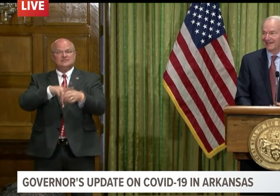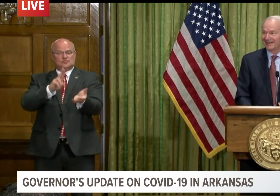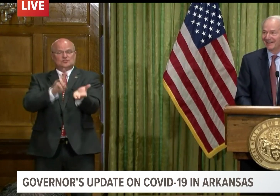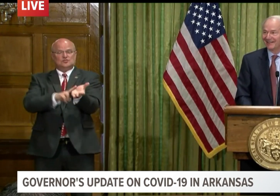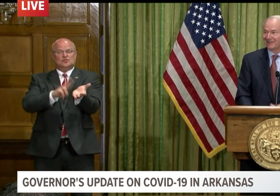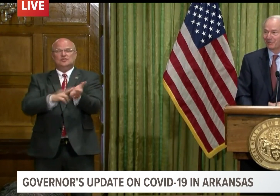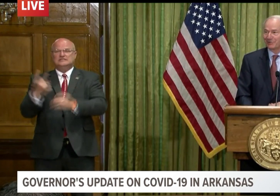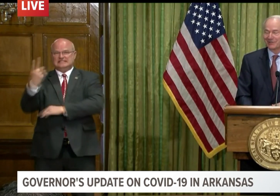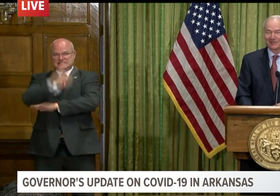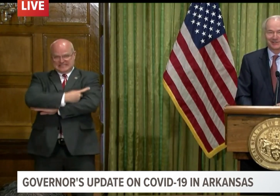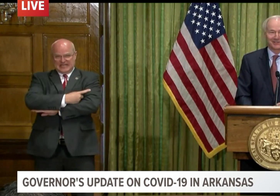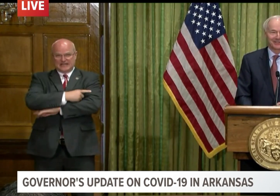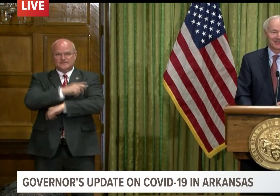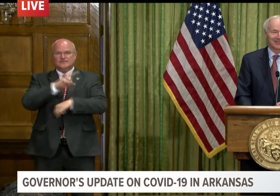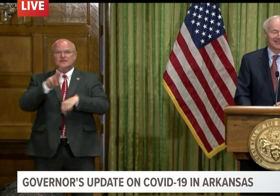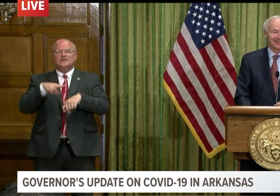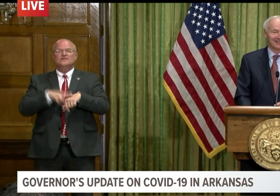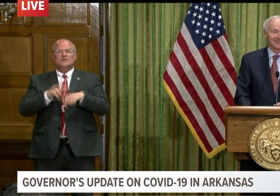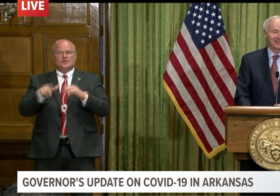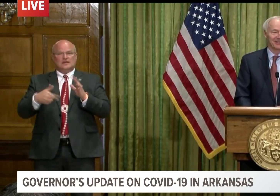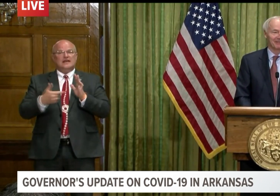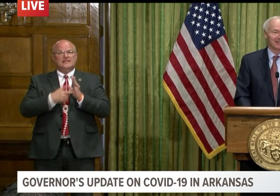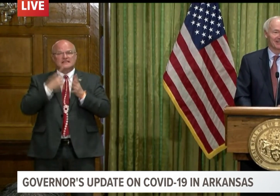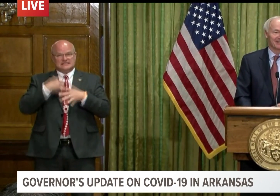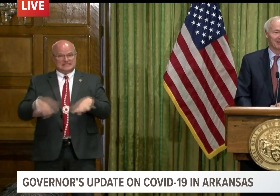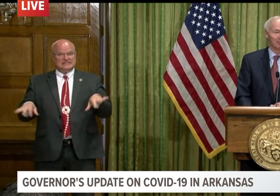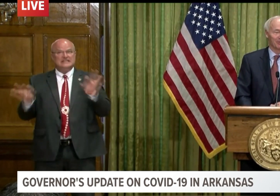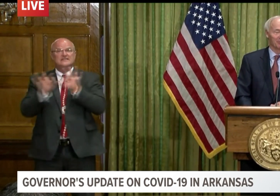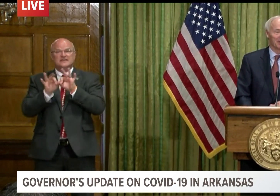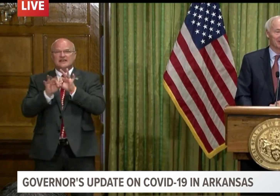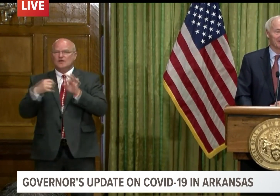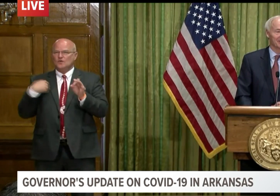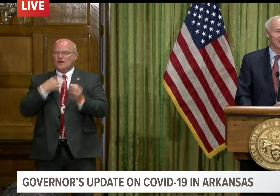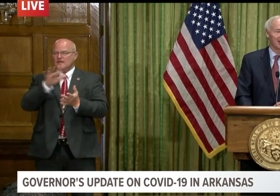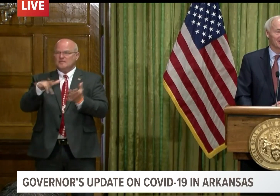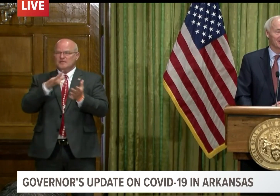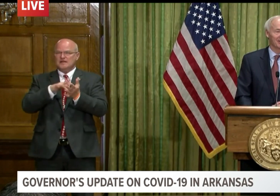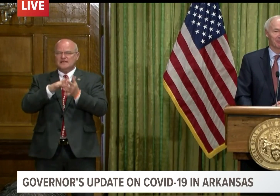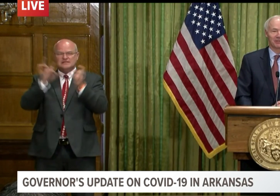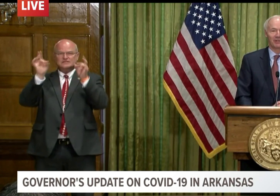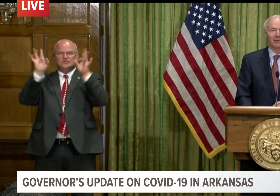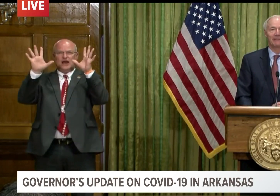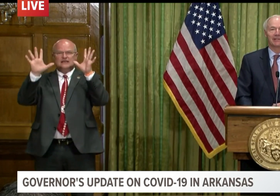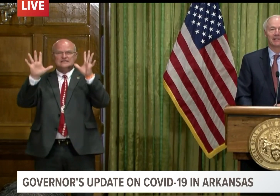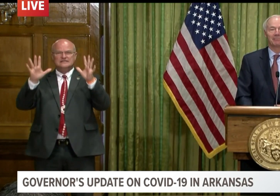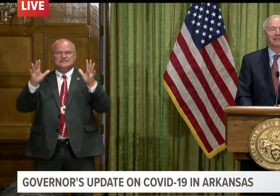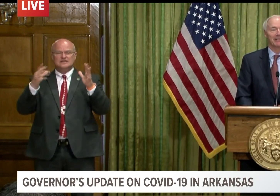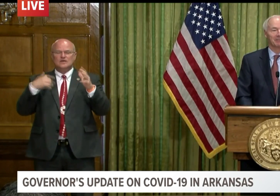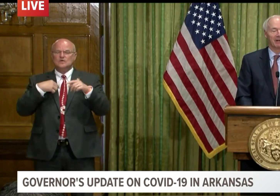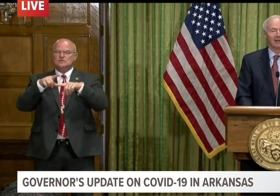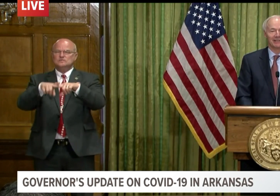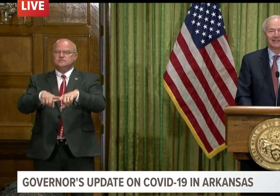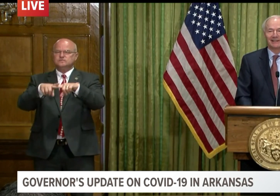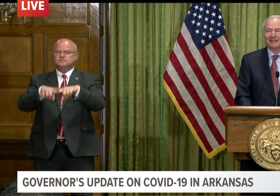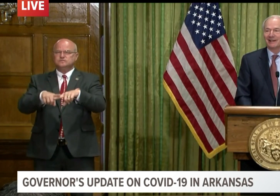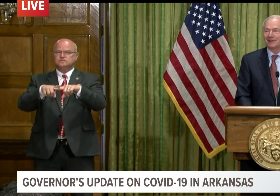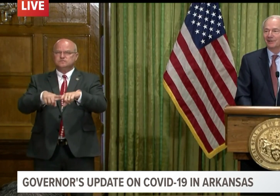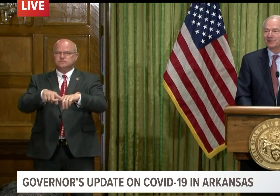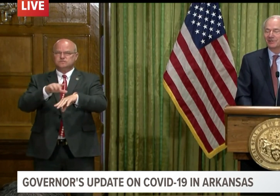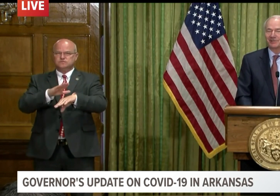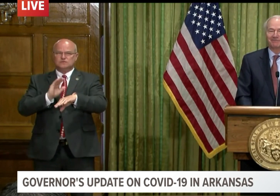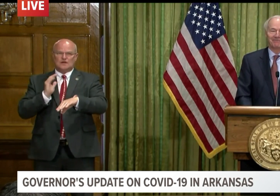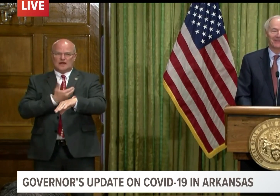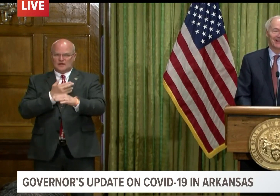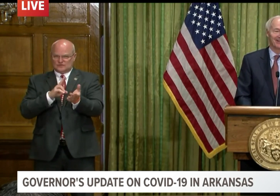Nurses Day, and of course this is significant that we're in the middle of this crisis, that we're so heavily dependent upon